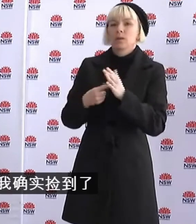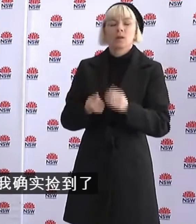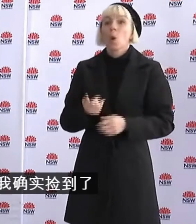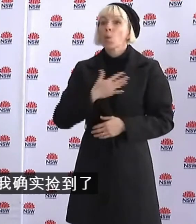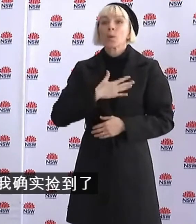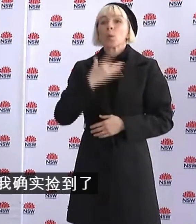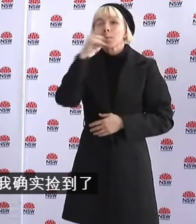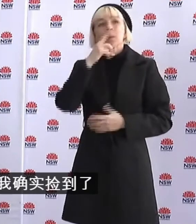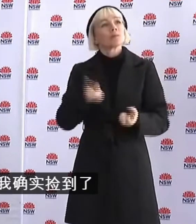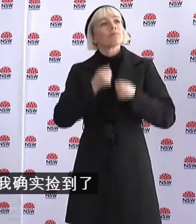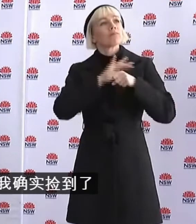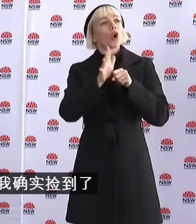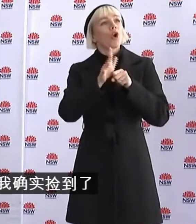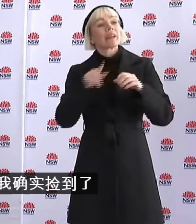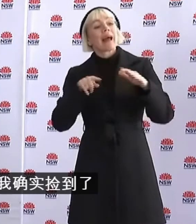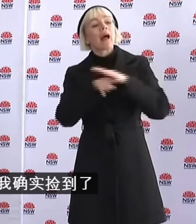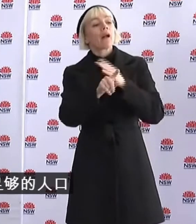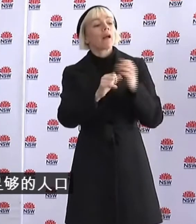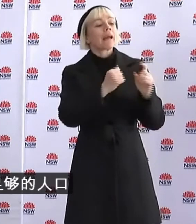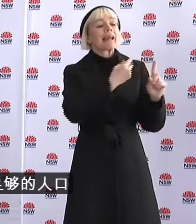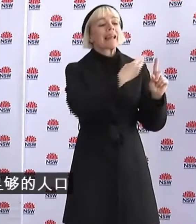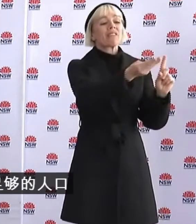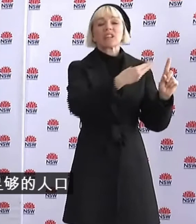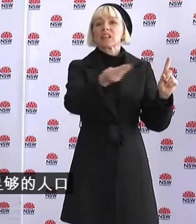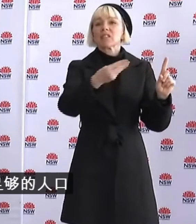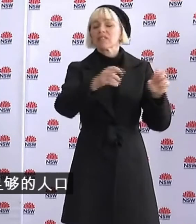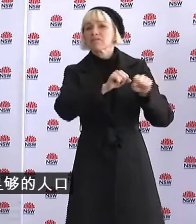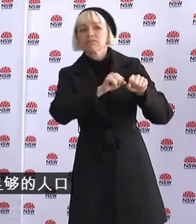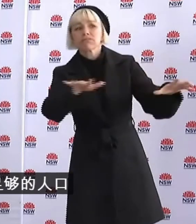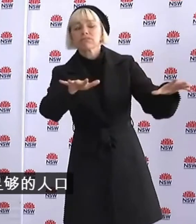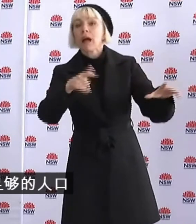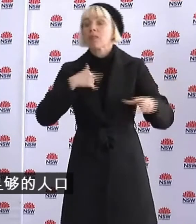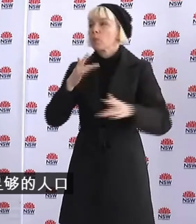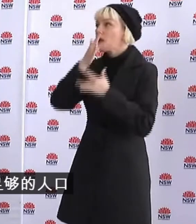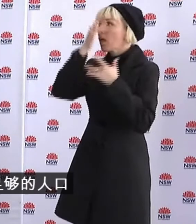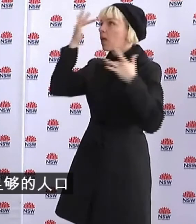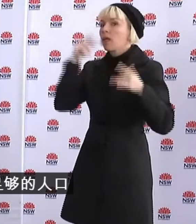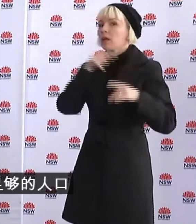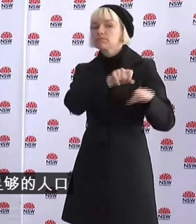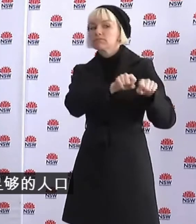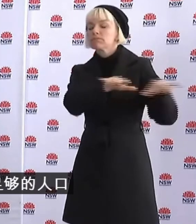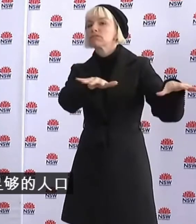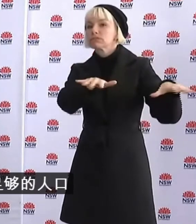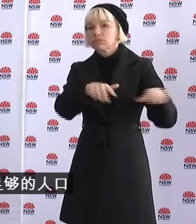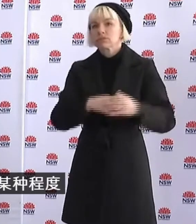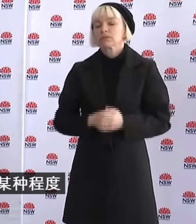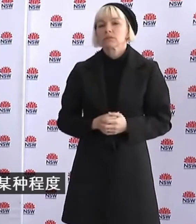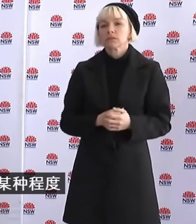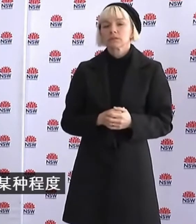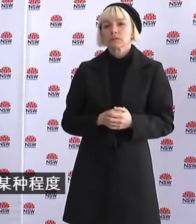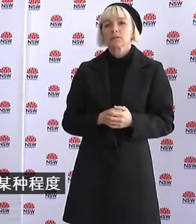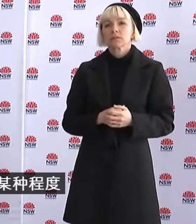of cases we may not have picked up. But I do want to stress that until we have enough of our population